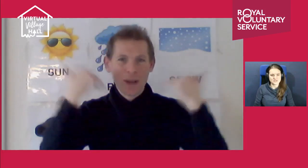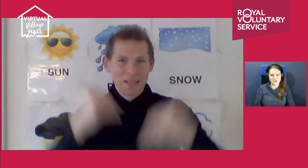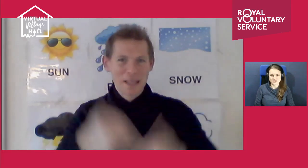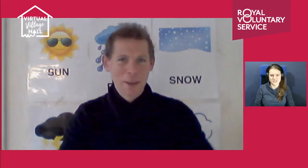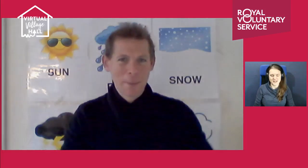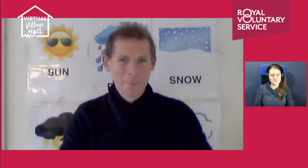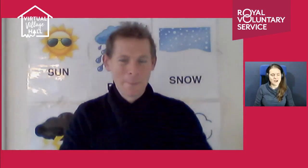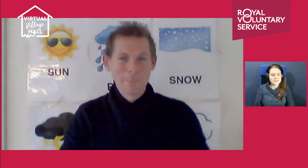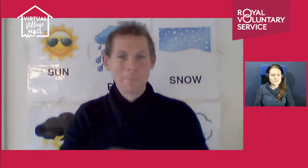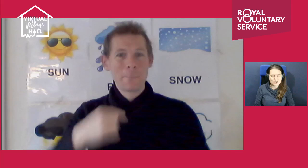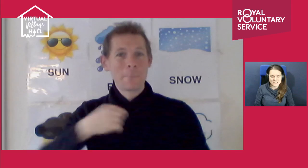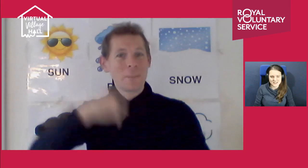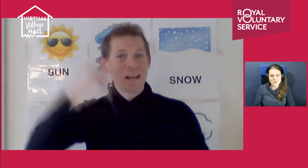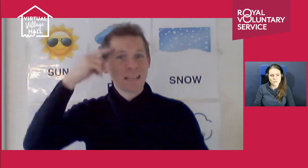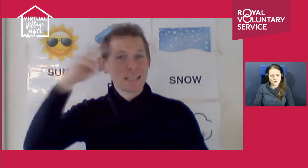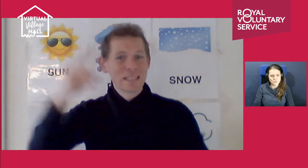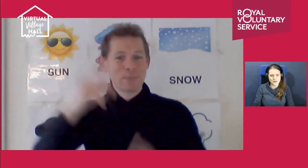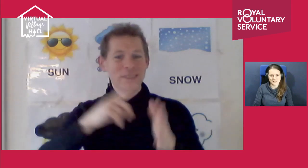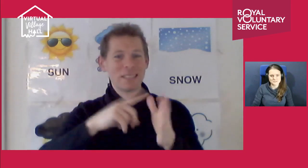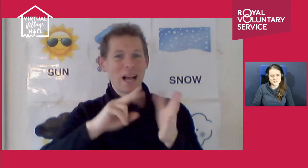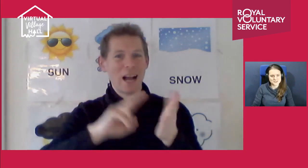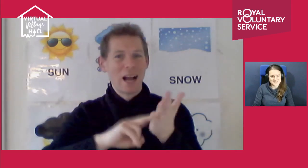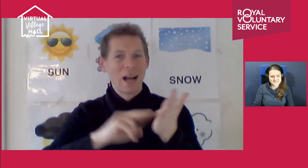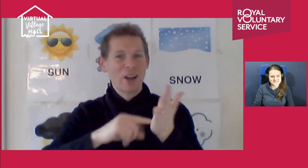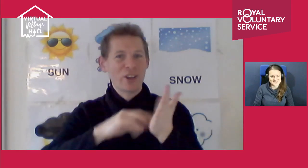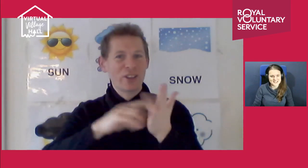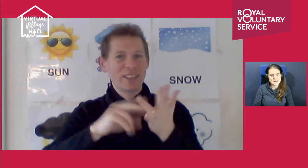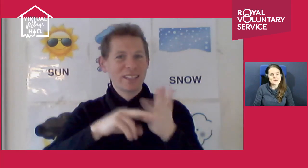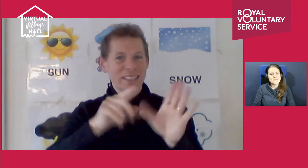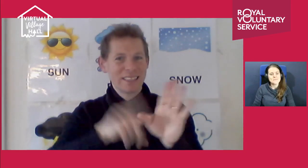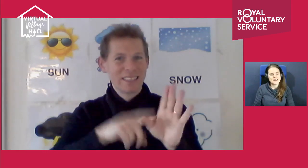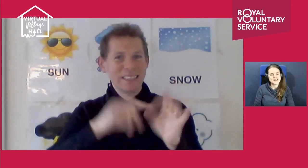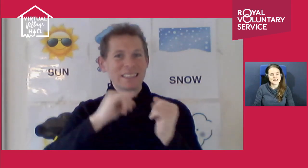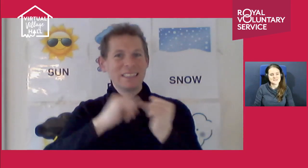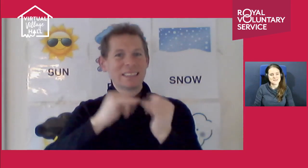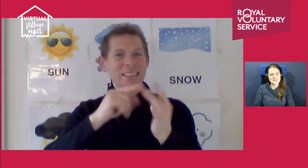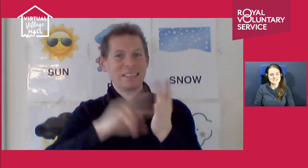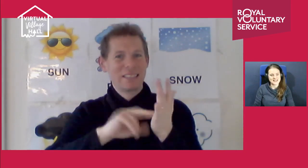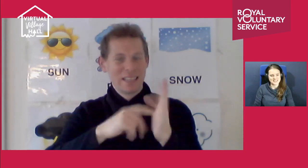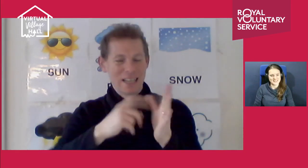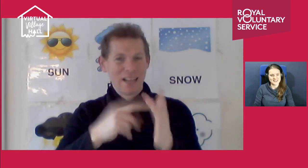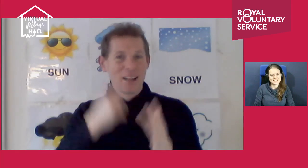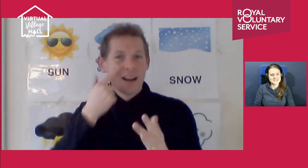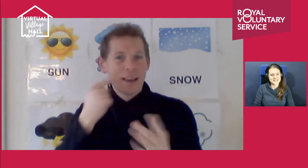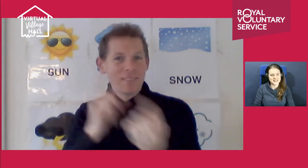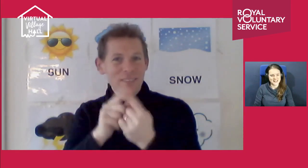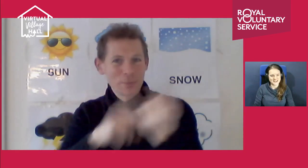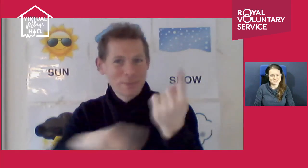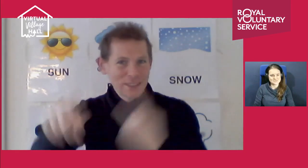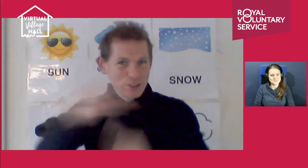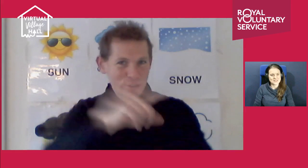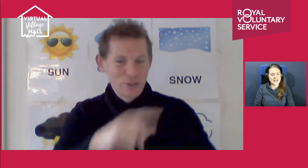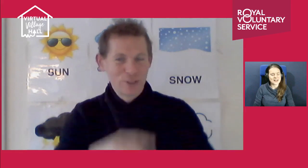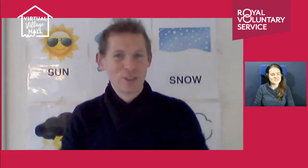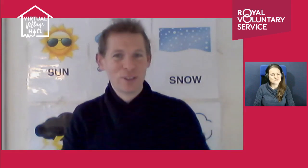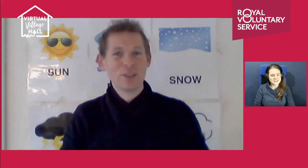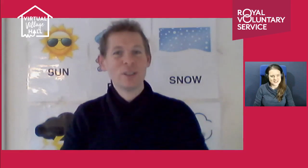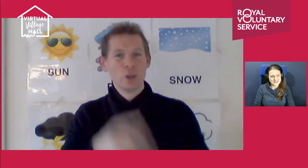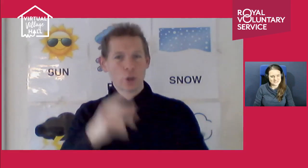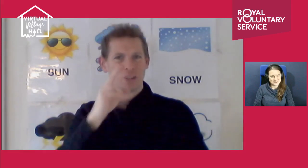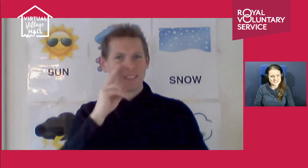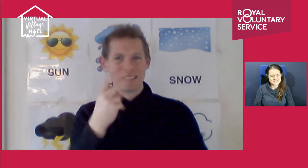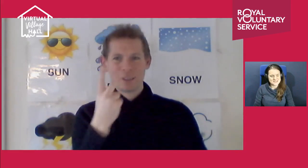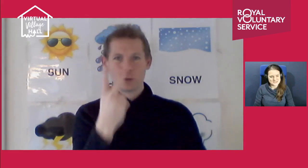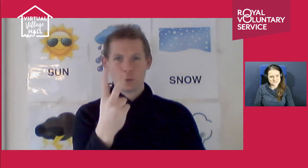it's your first time, a really warm welcome to our sessions. My name is Anthony Sinclair, and it's